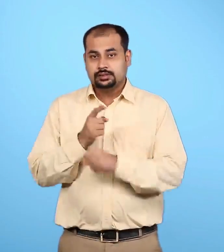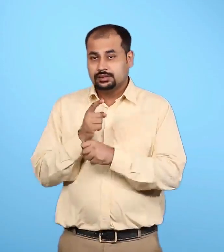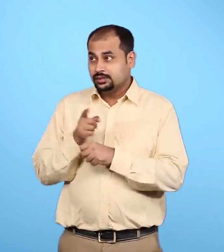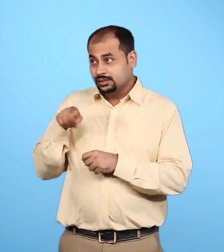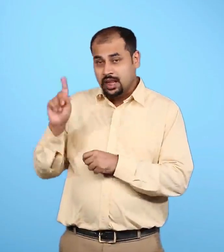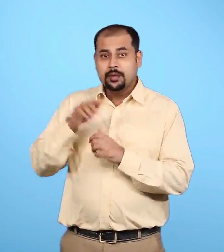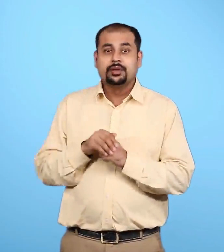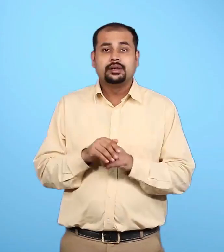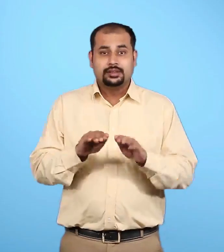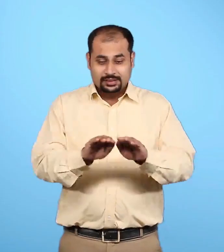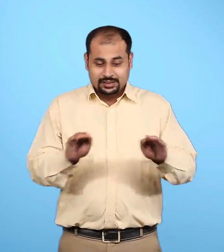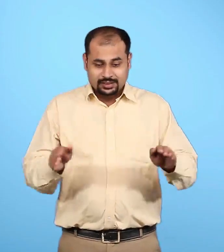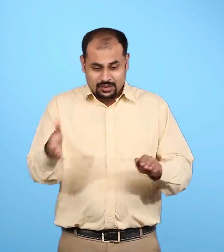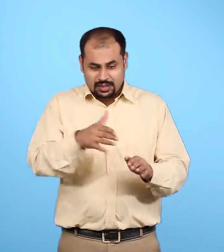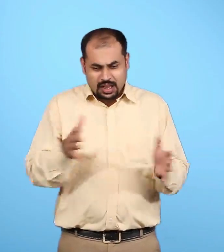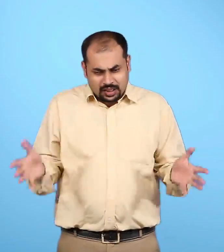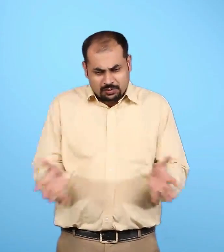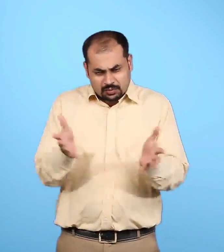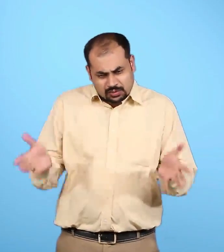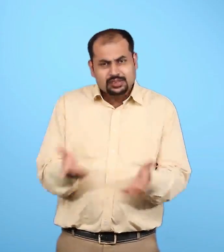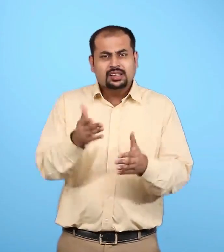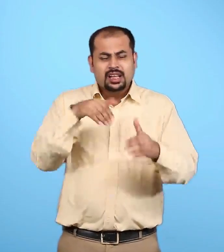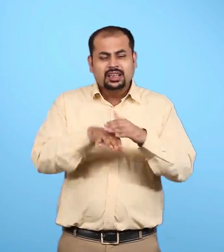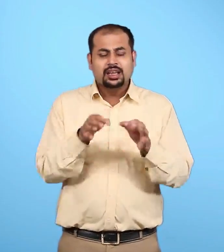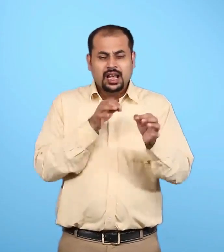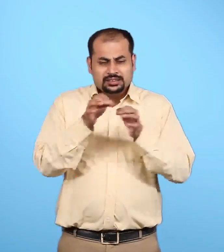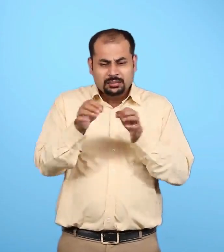More such examples should be done in class.